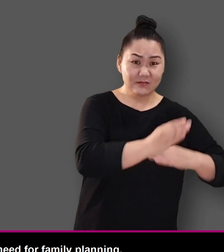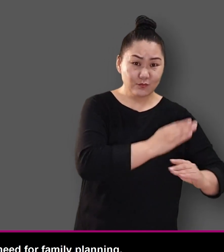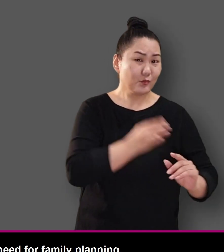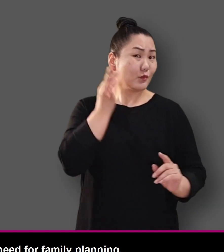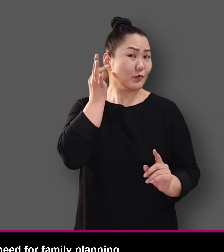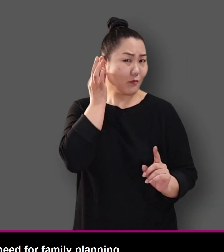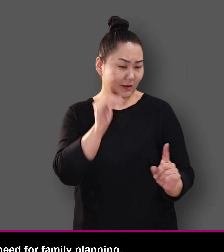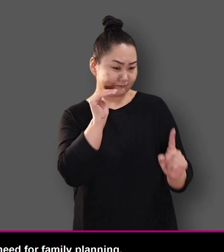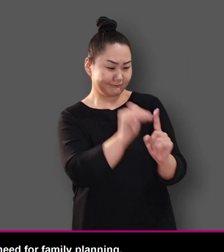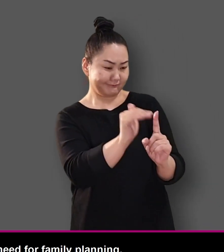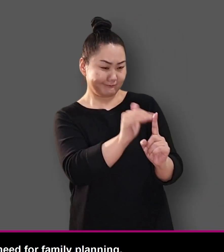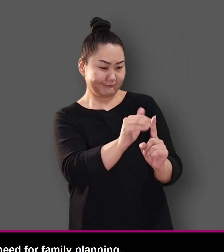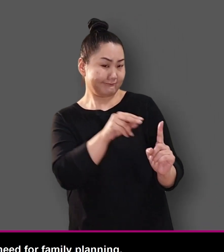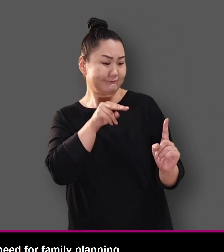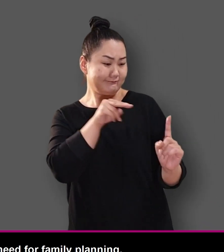planning